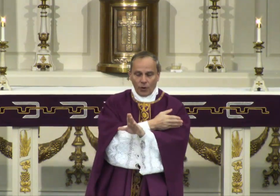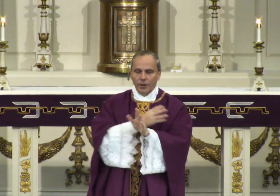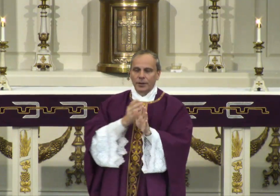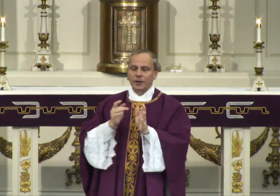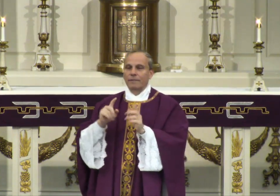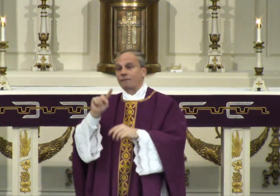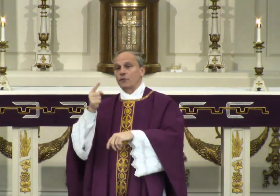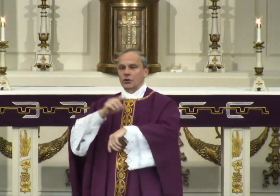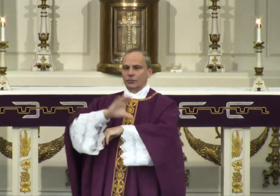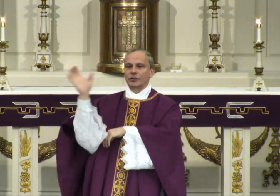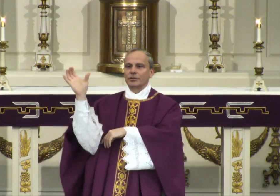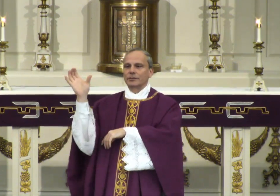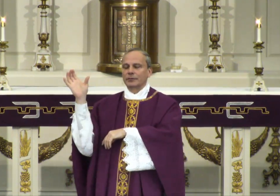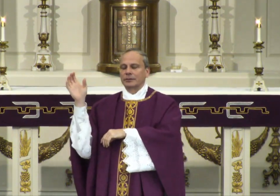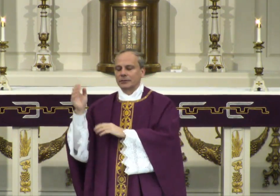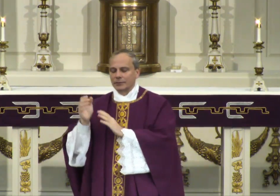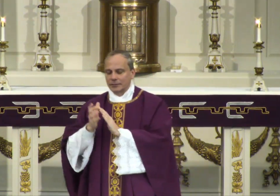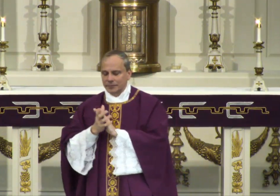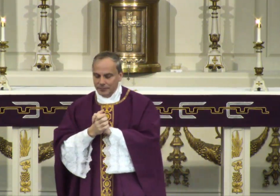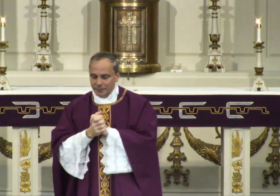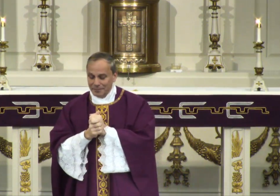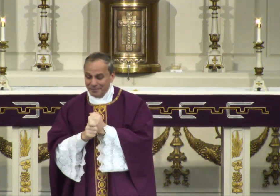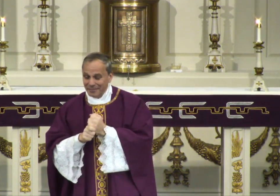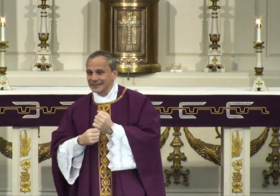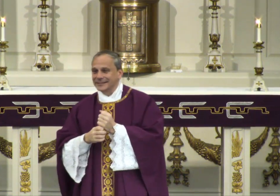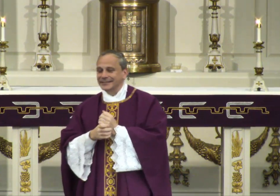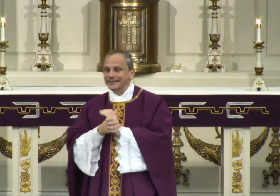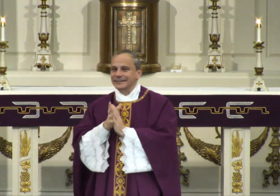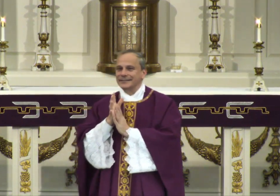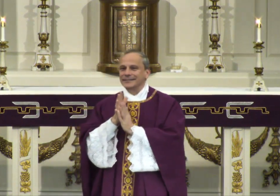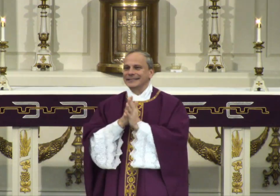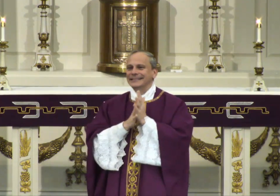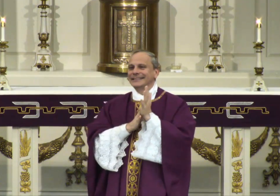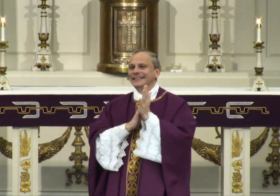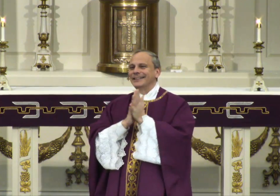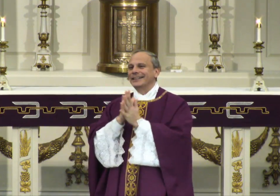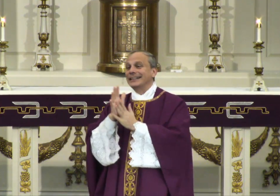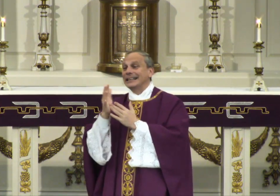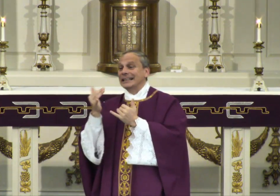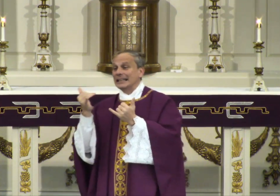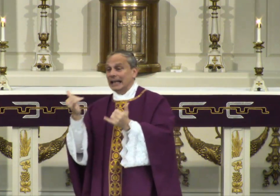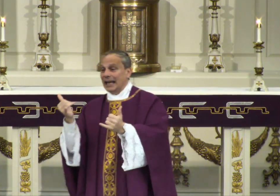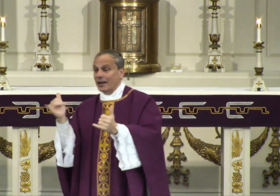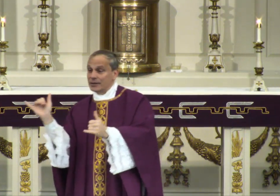And so in that time before the first Christmas, we waited with hope.